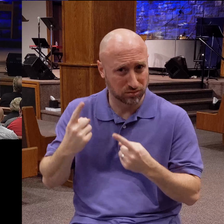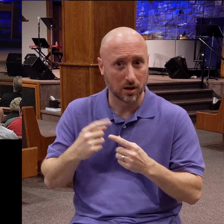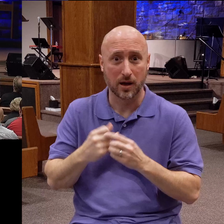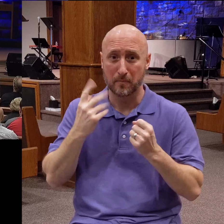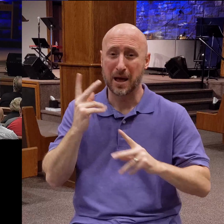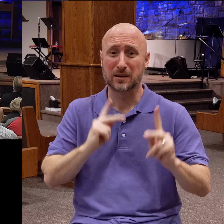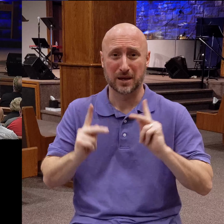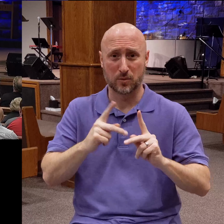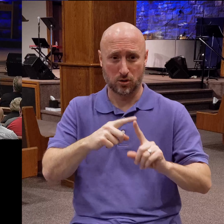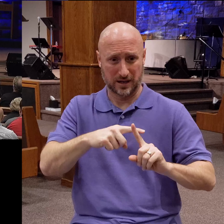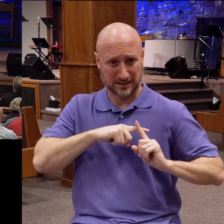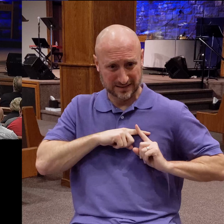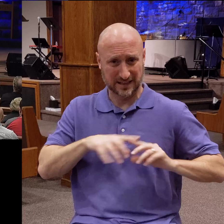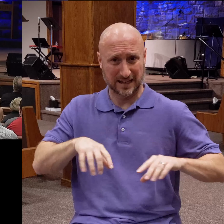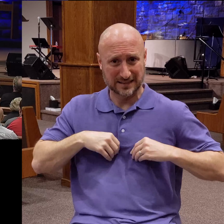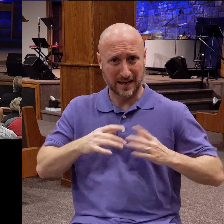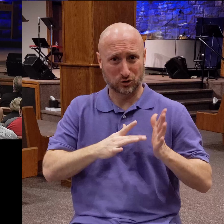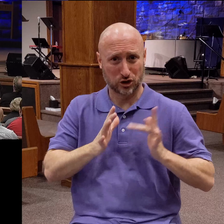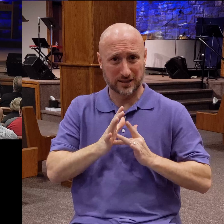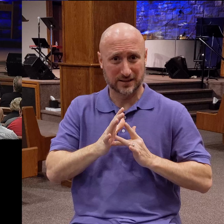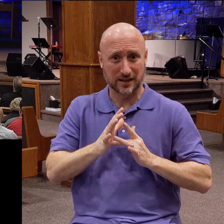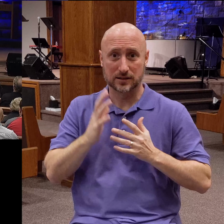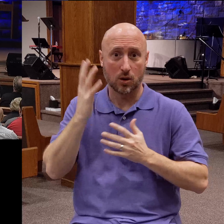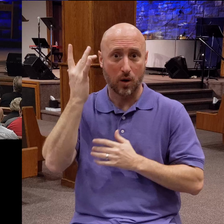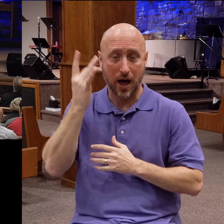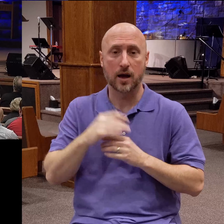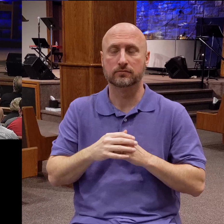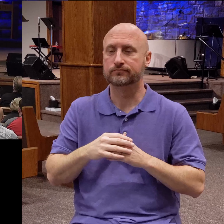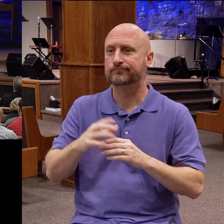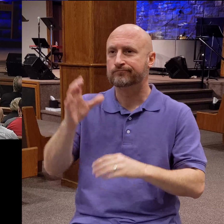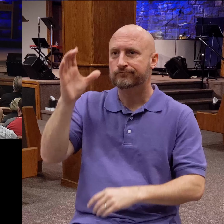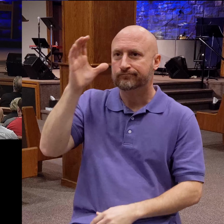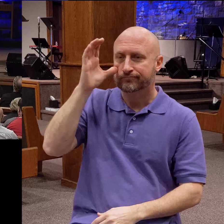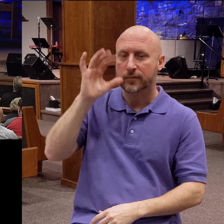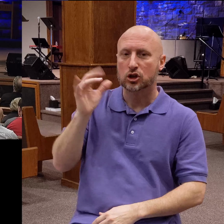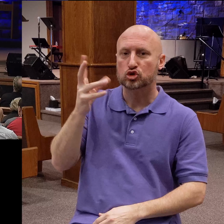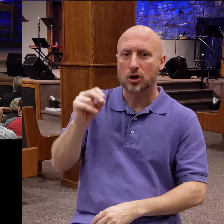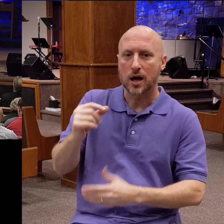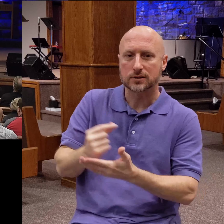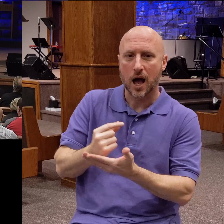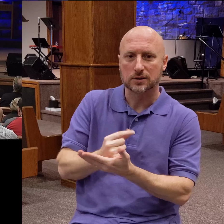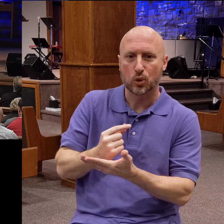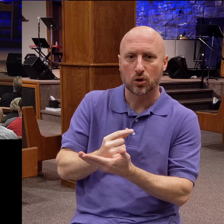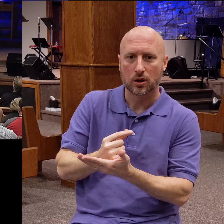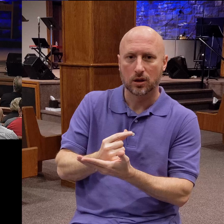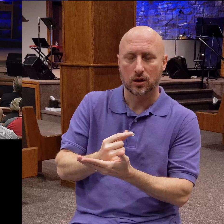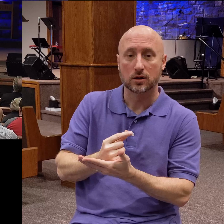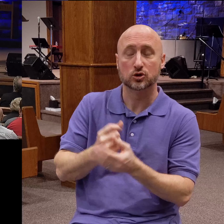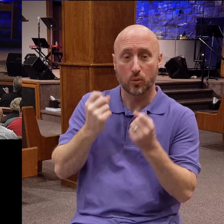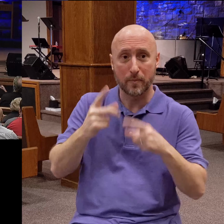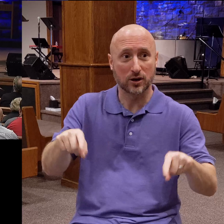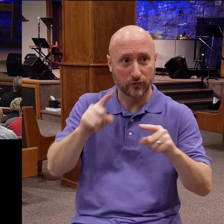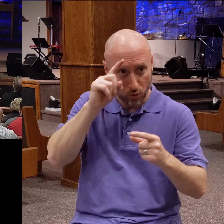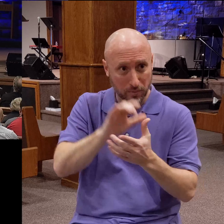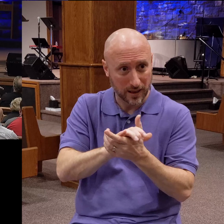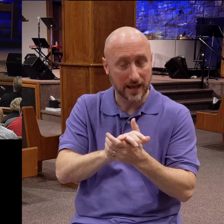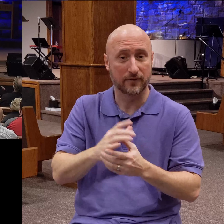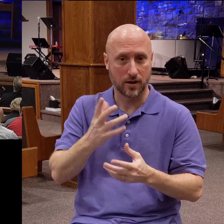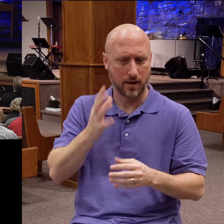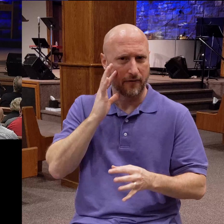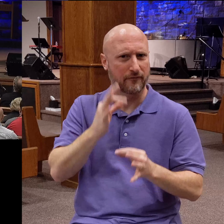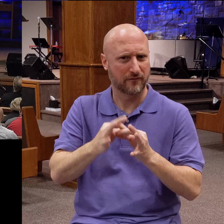come forward and accepted Christ, listening to John's gospel. And yet for you and I that believe, our faith has been strengthened as we've